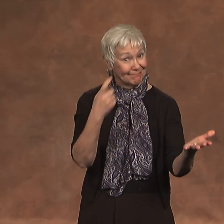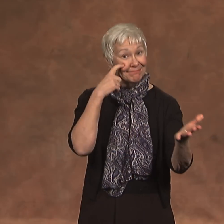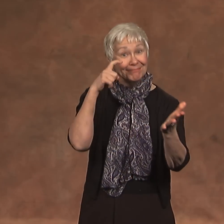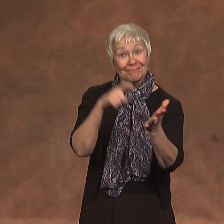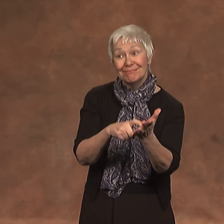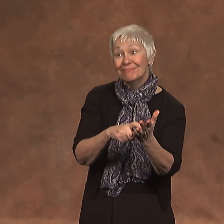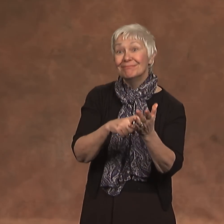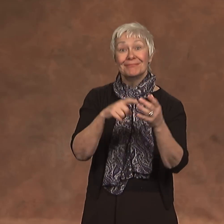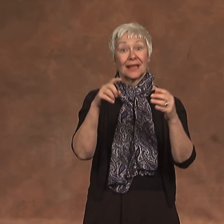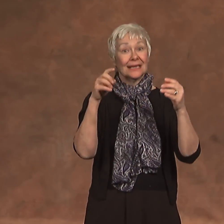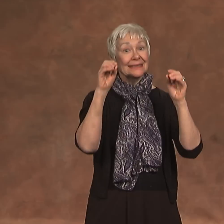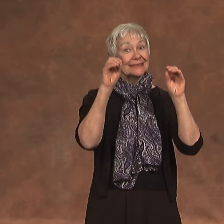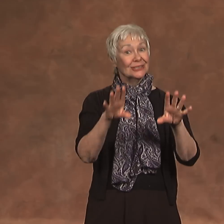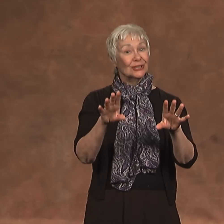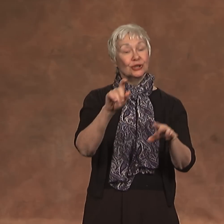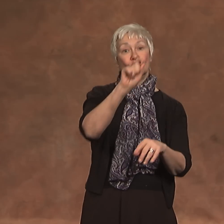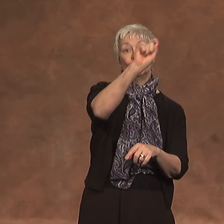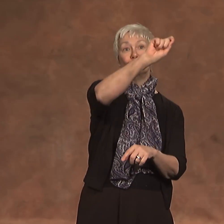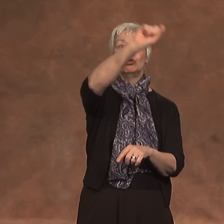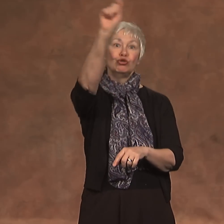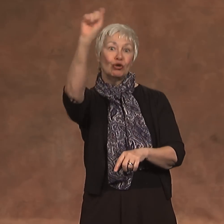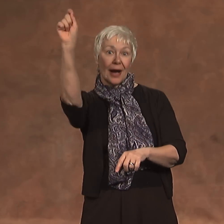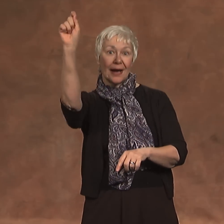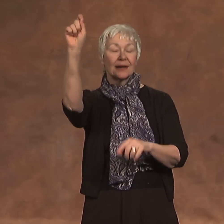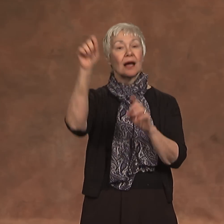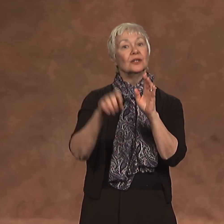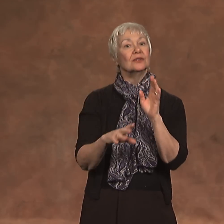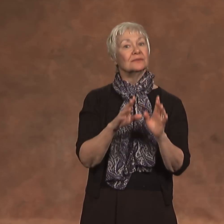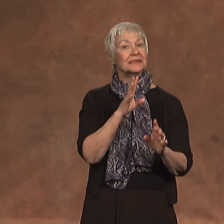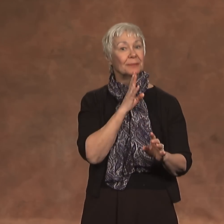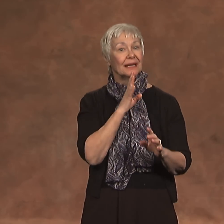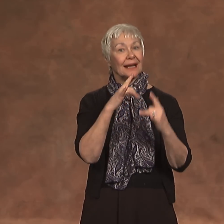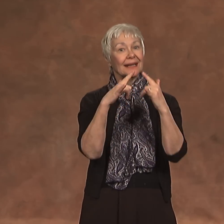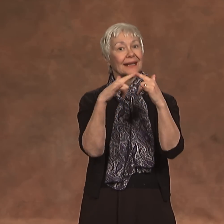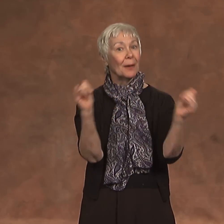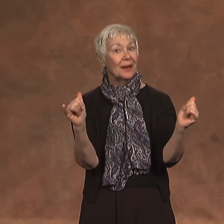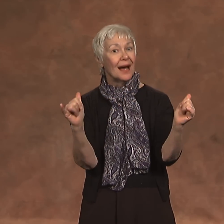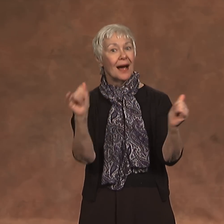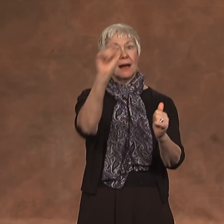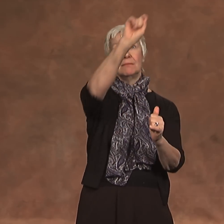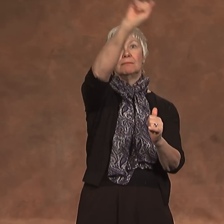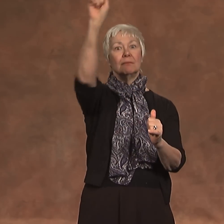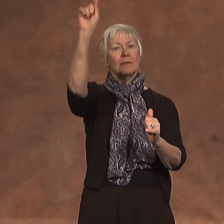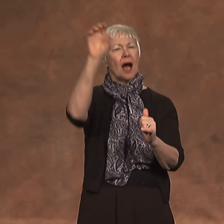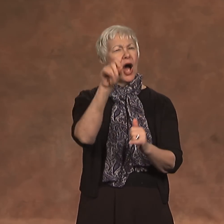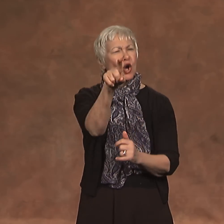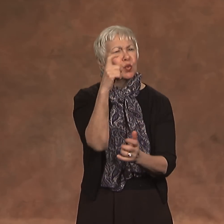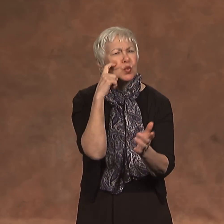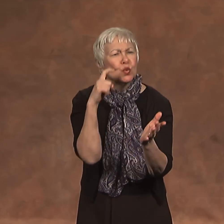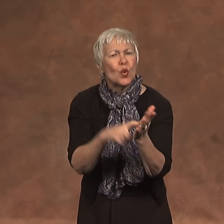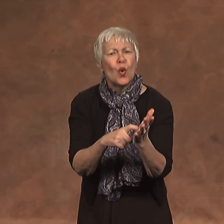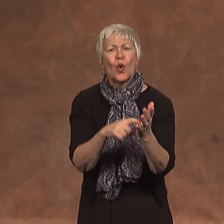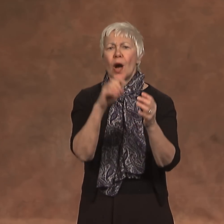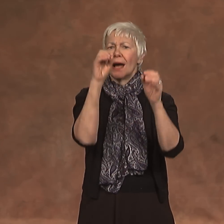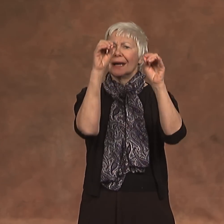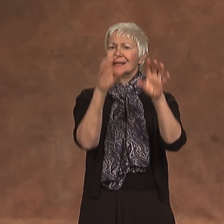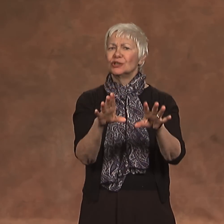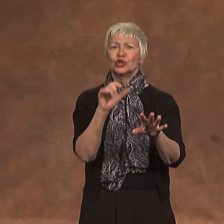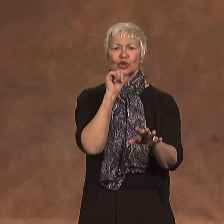So as you can see, the teacher is writing on the board and speaking at the same time. Also note the space